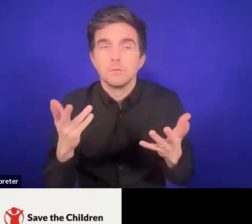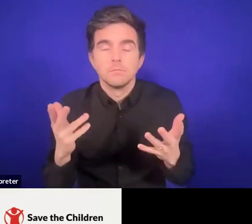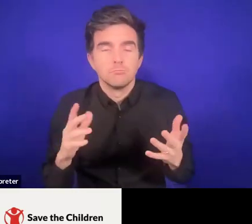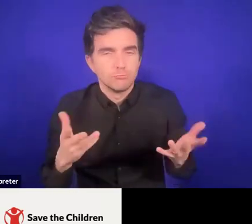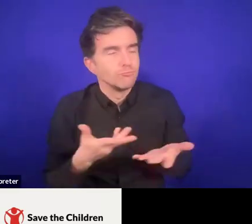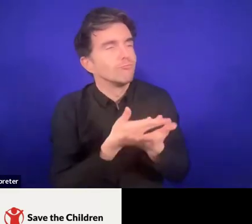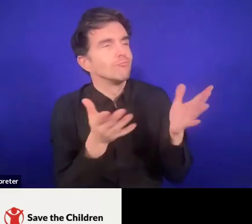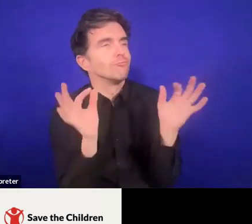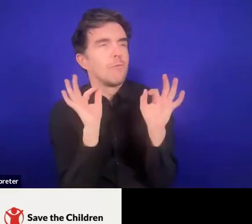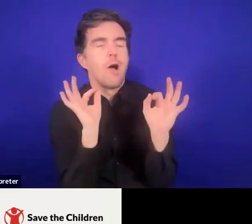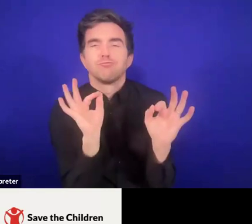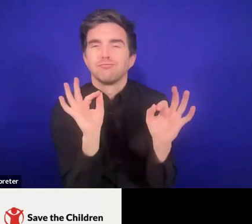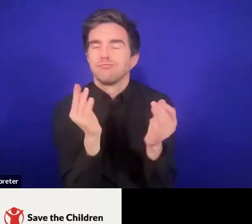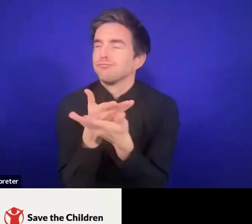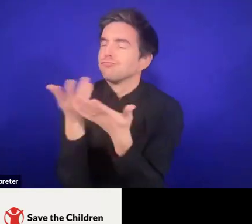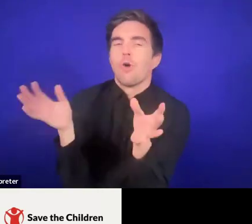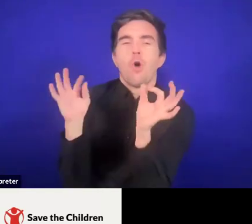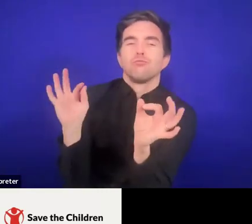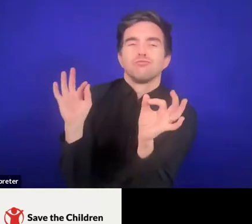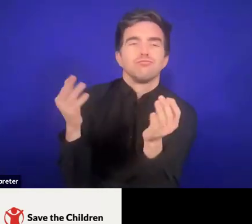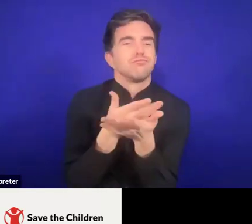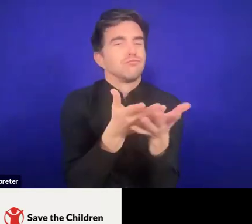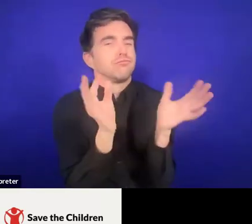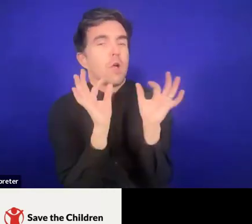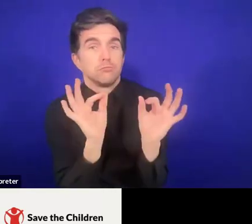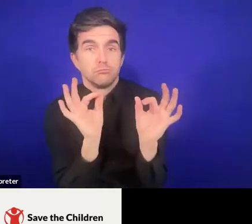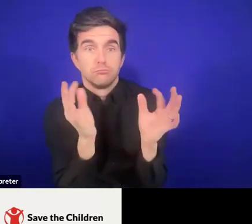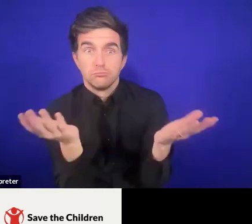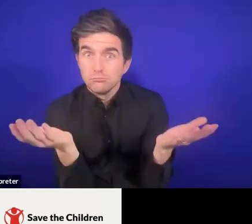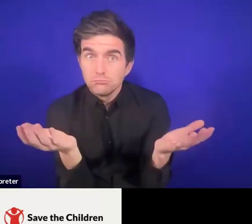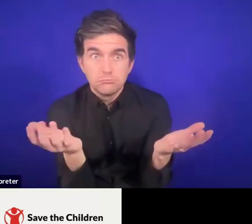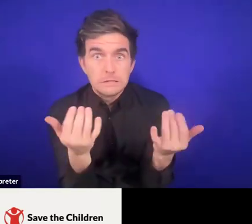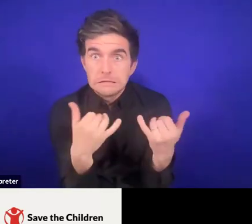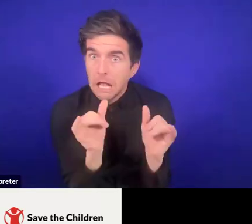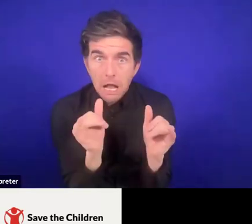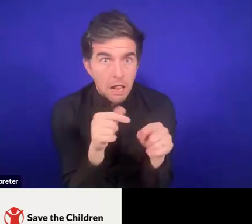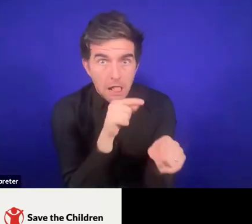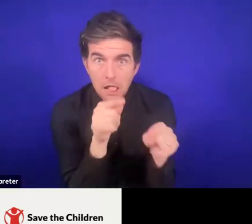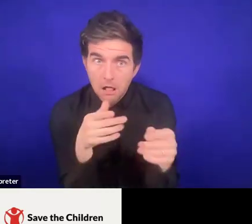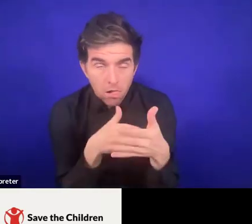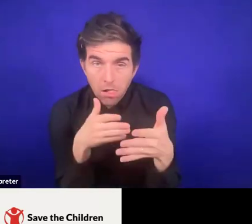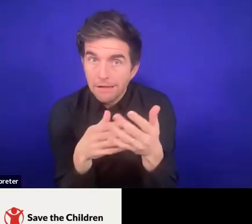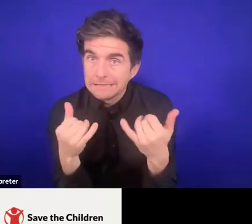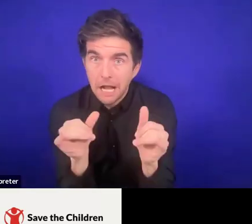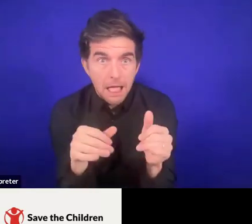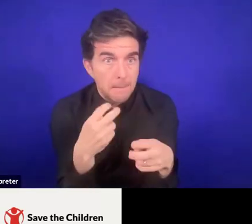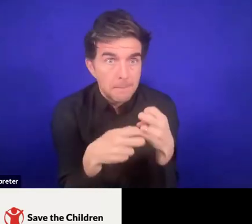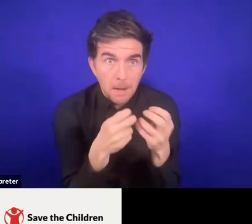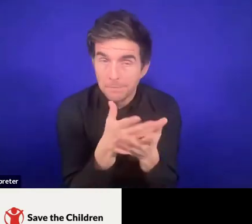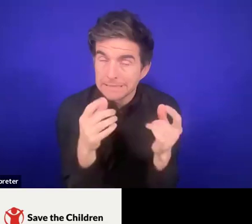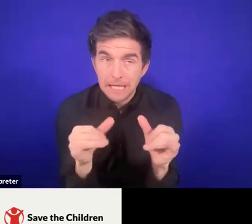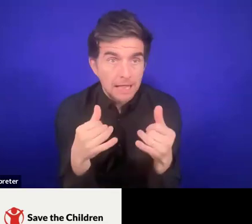the institutional government institutional background together and well coordinated, and of course the level